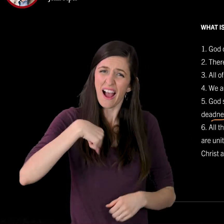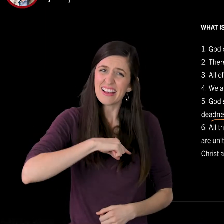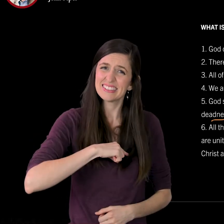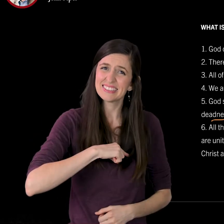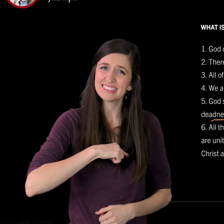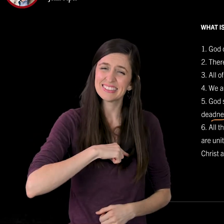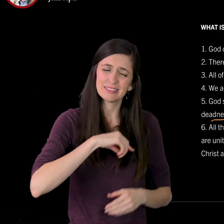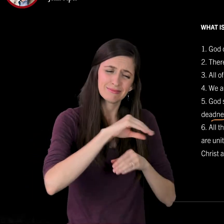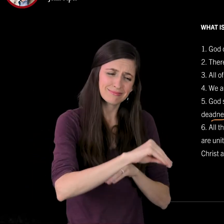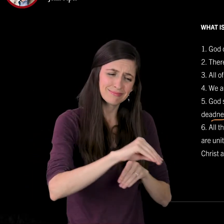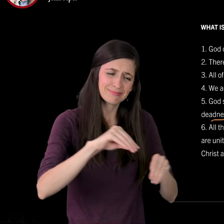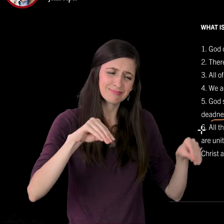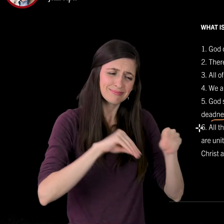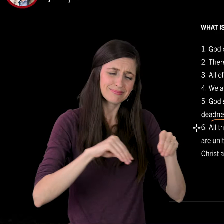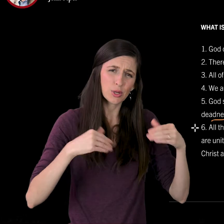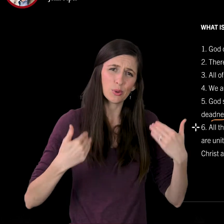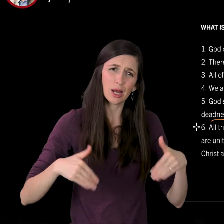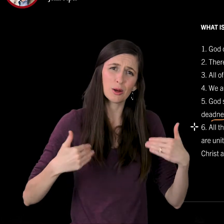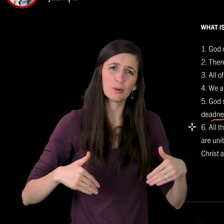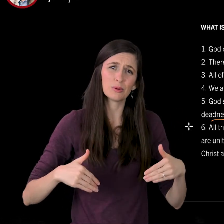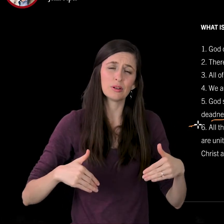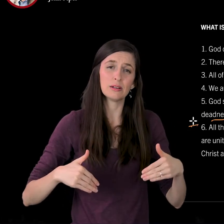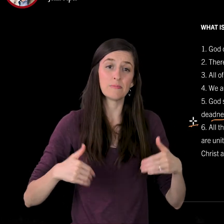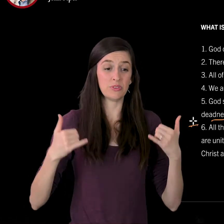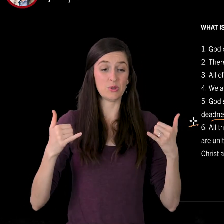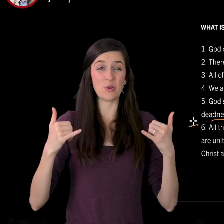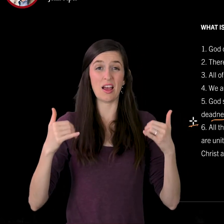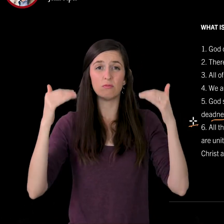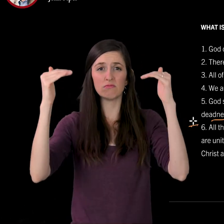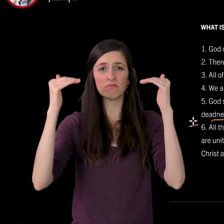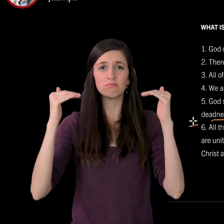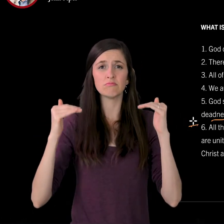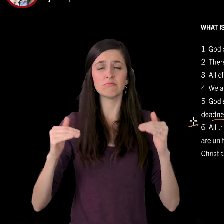which leads us now to number six in this session.